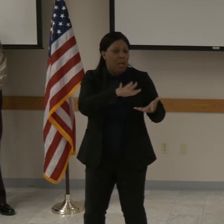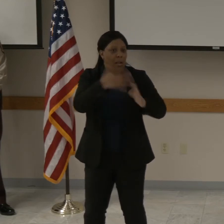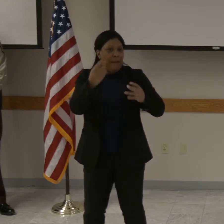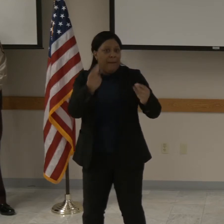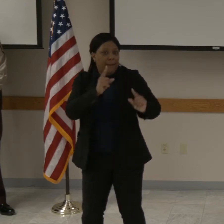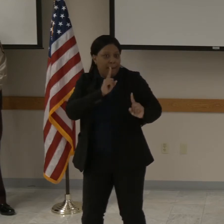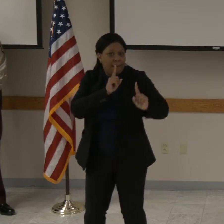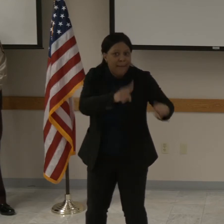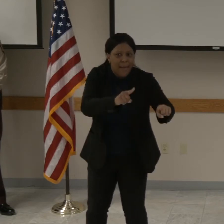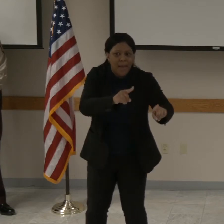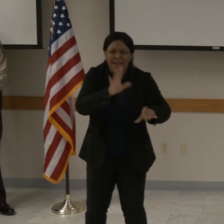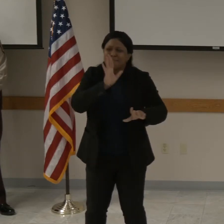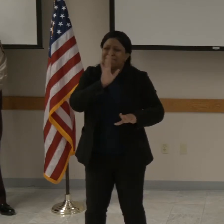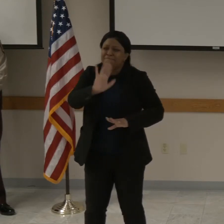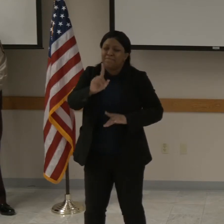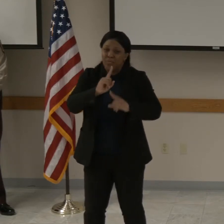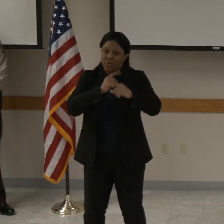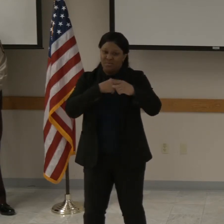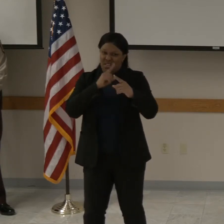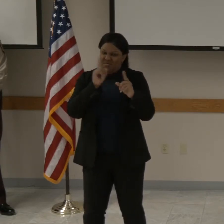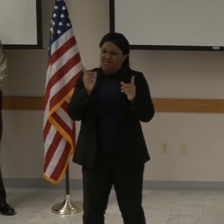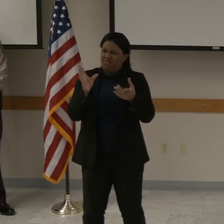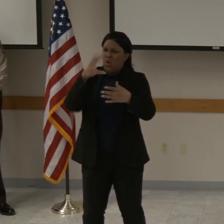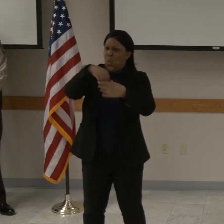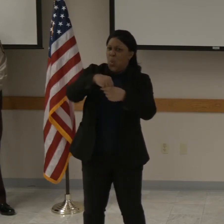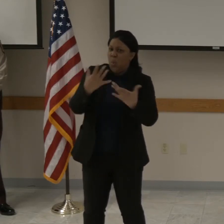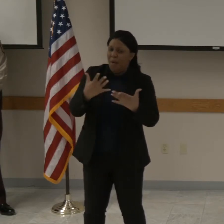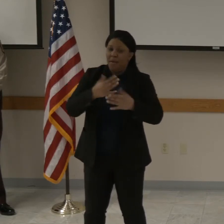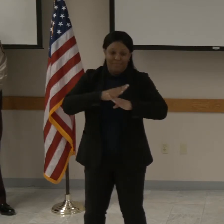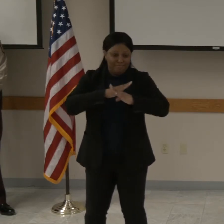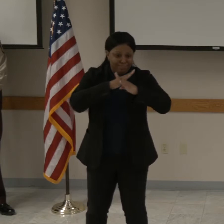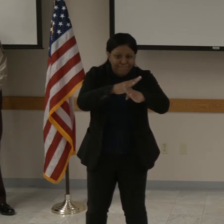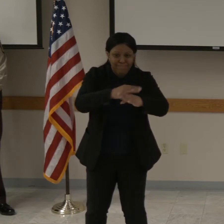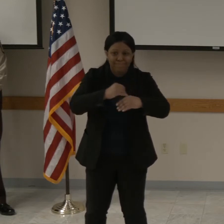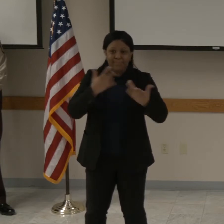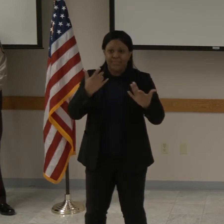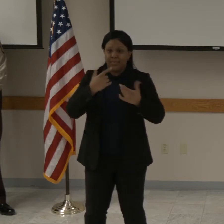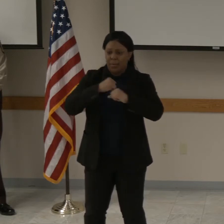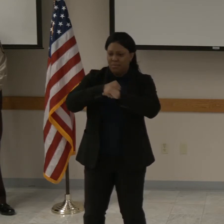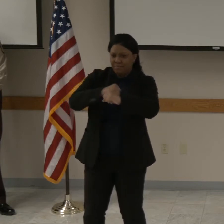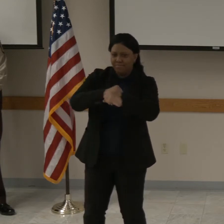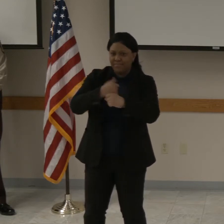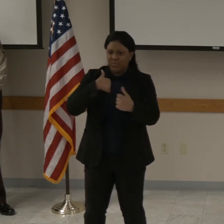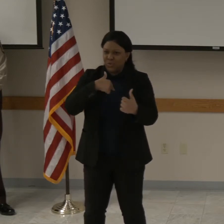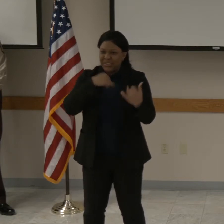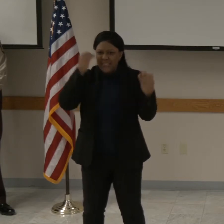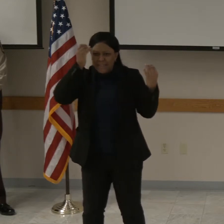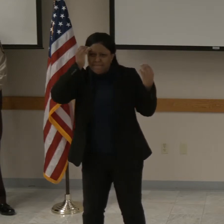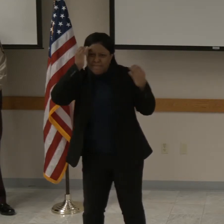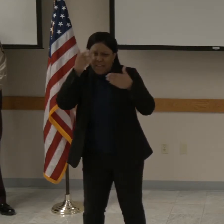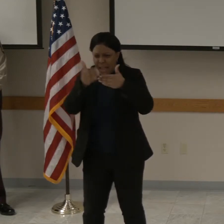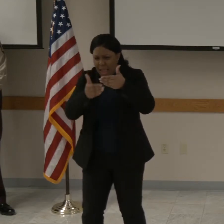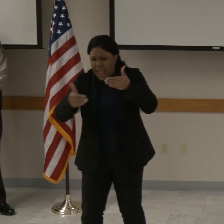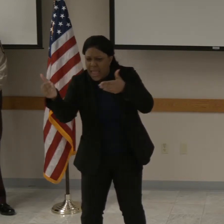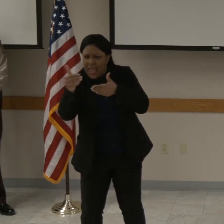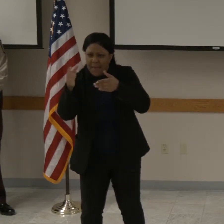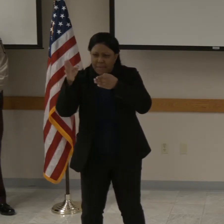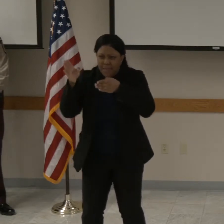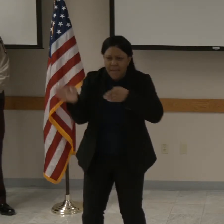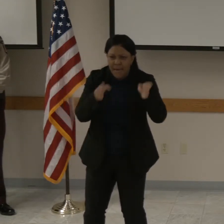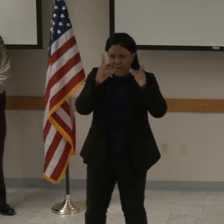think it is absolutely both proactive, it is preventative, and it is planful, and it is driven